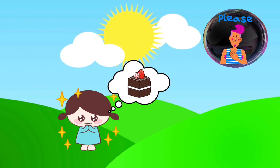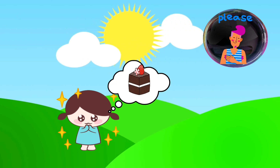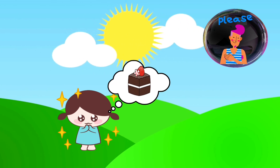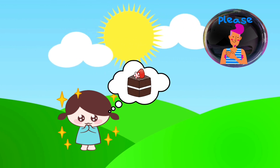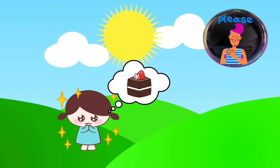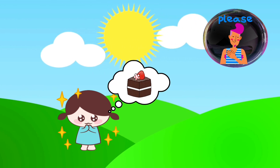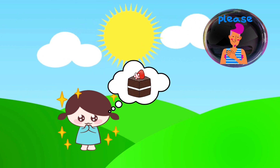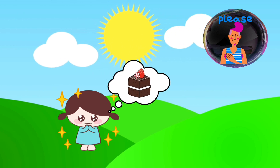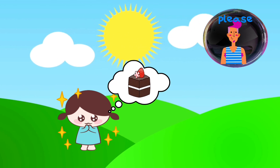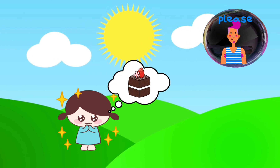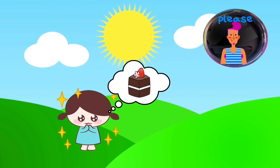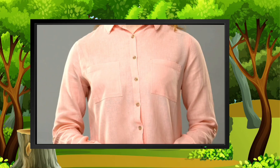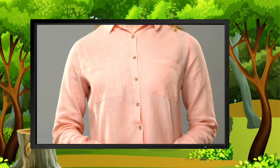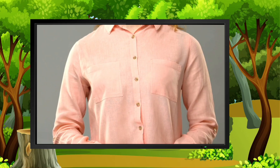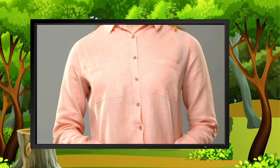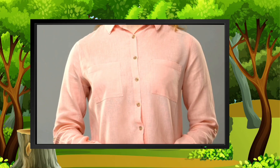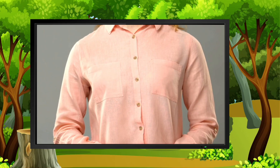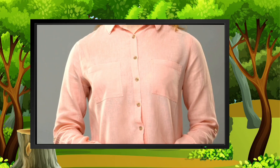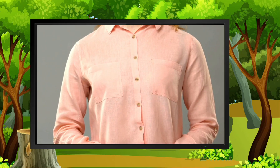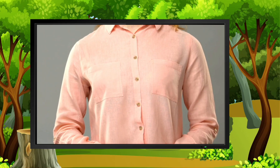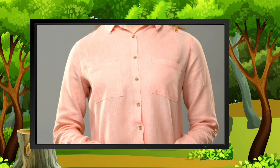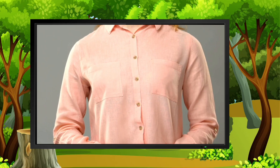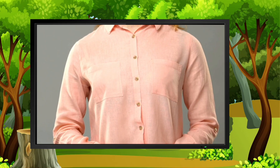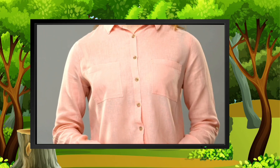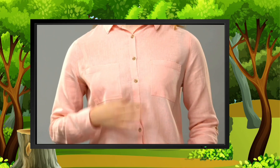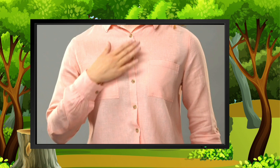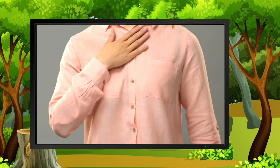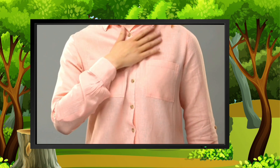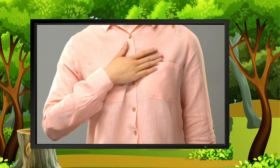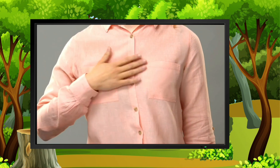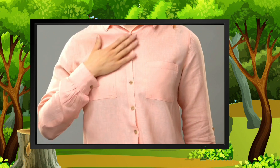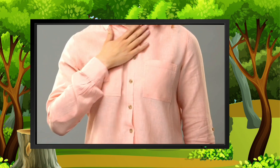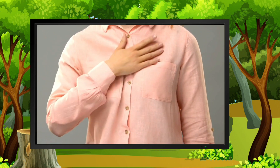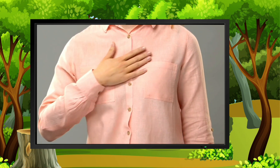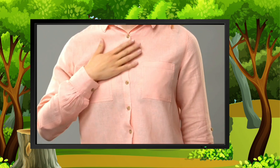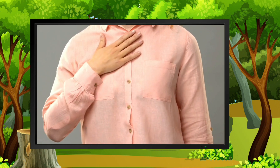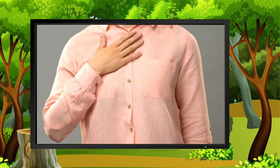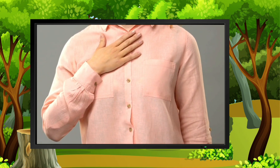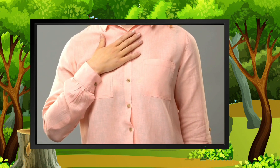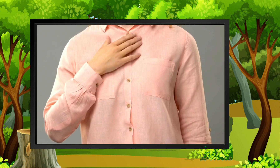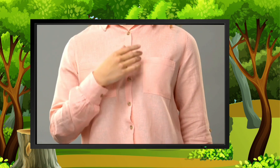please. She wants cake. Let's sign please.